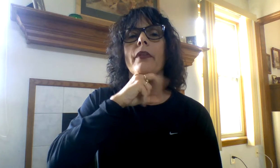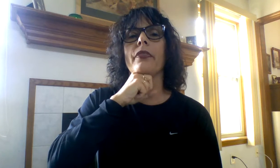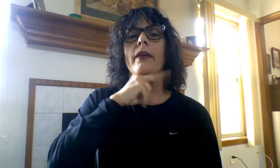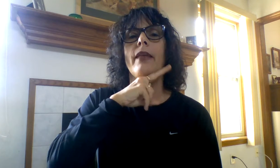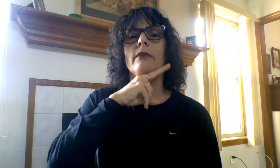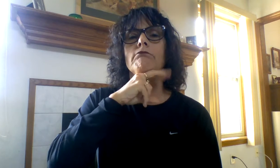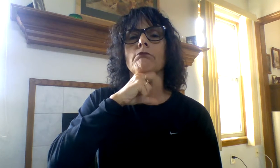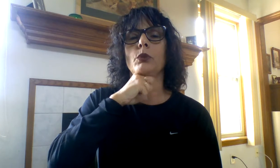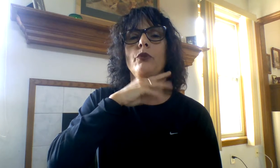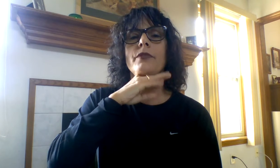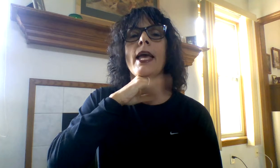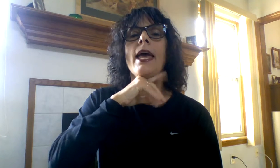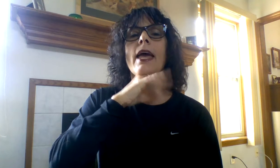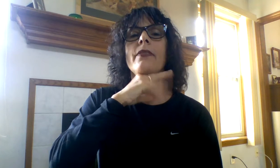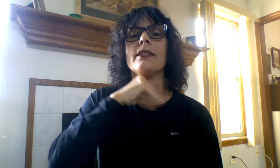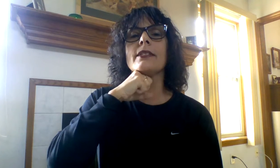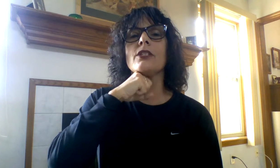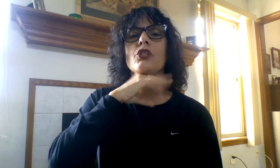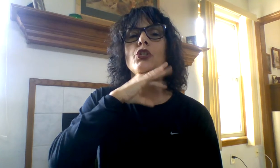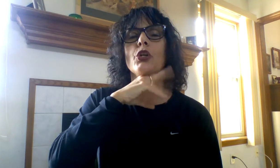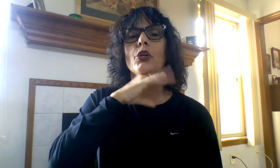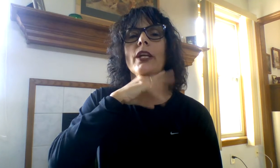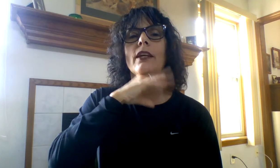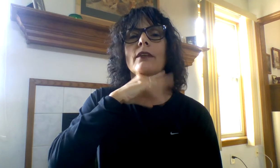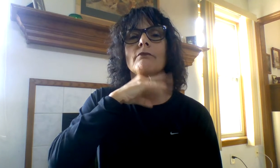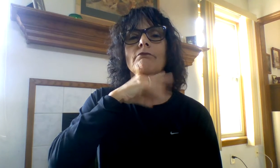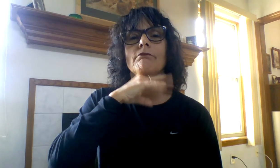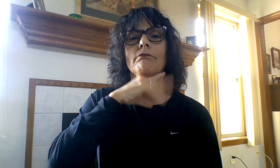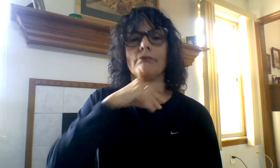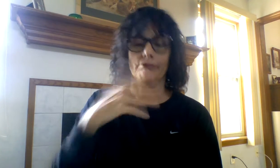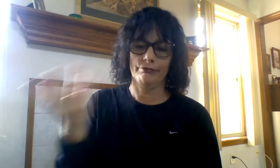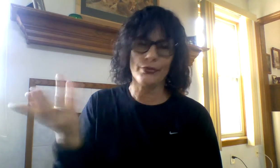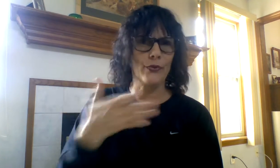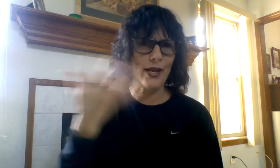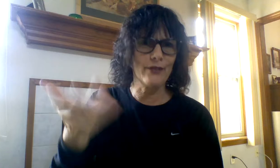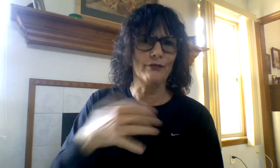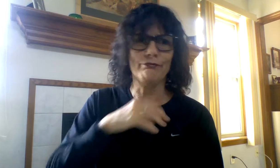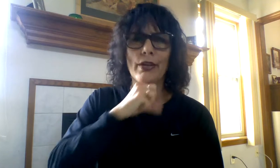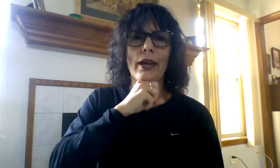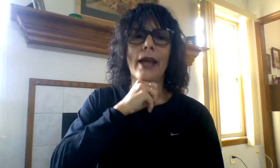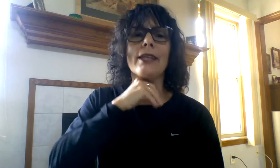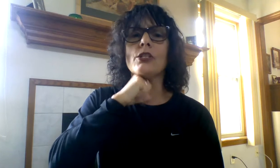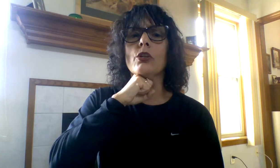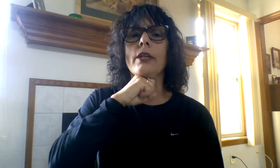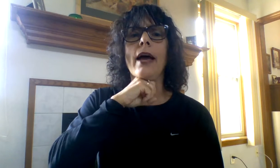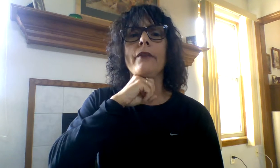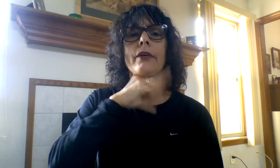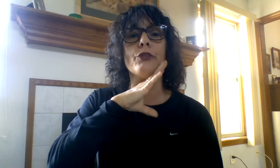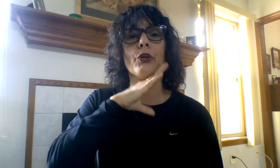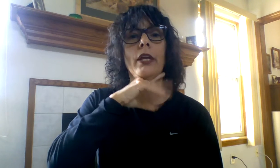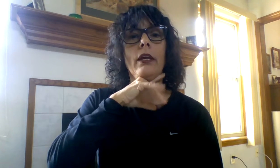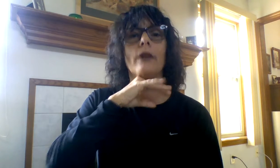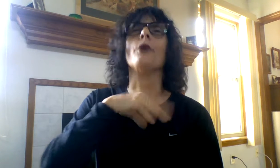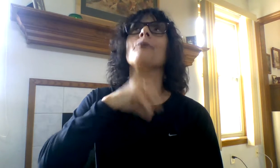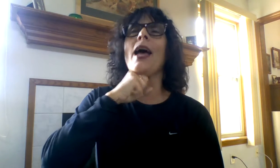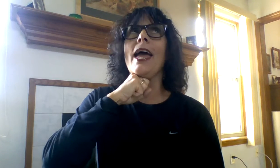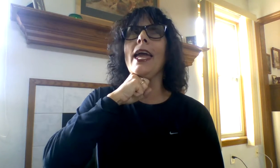thing that moves, and this is dirty. So kind of, I guess you could have a dirty